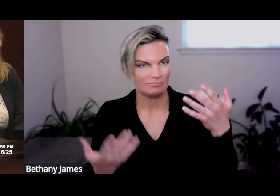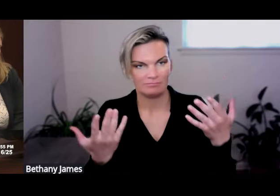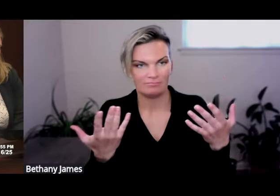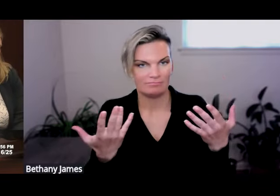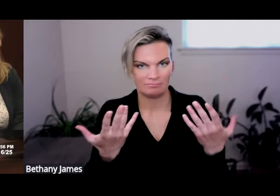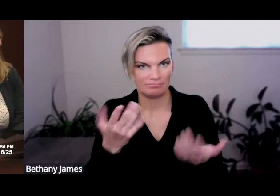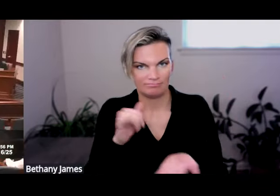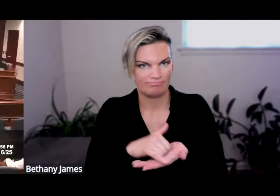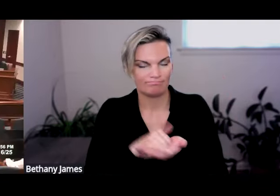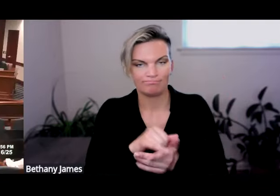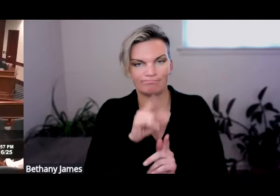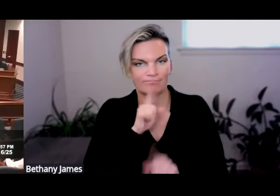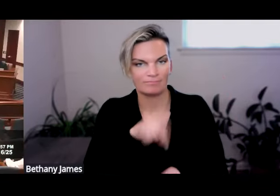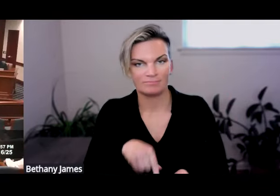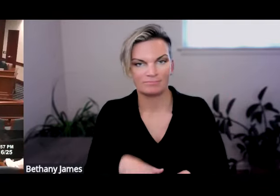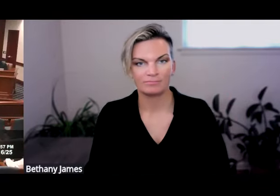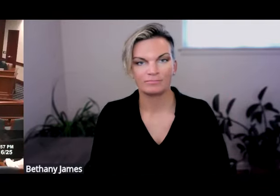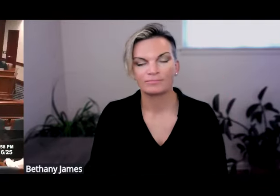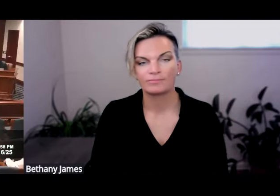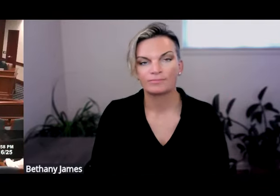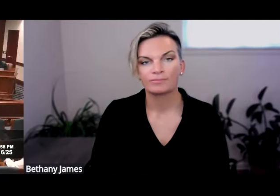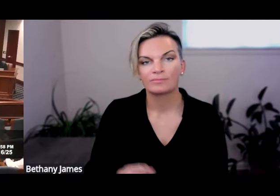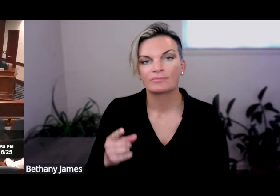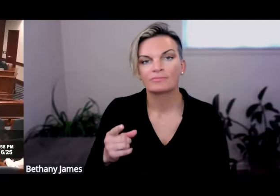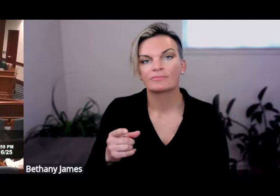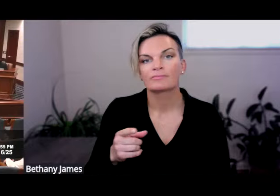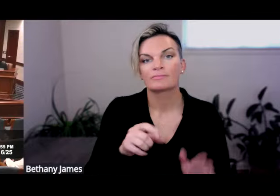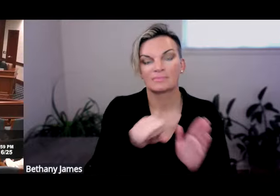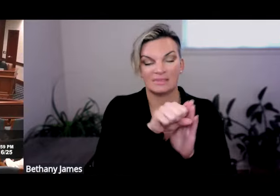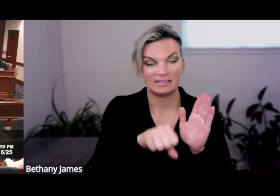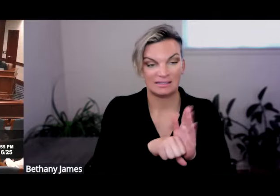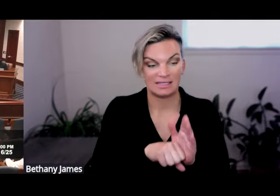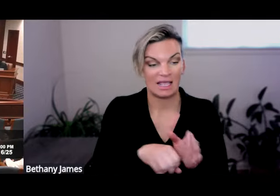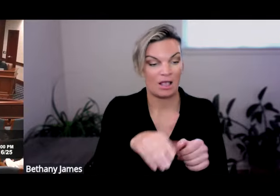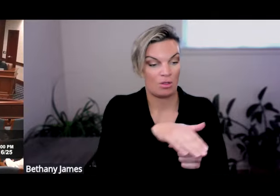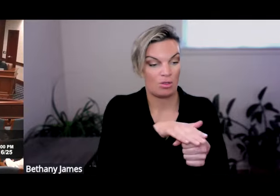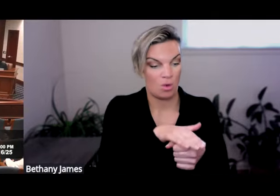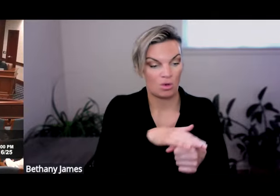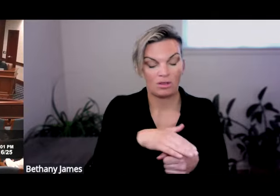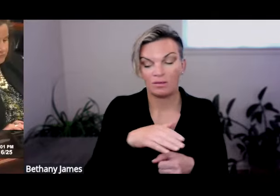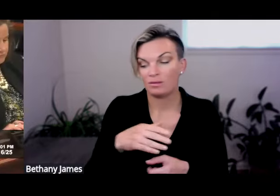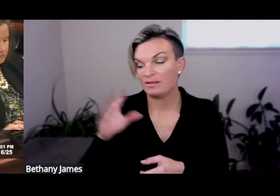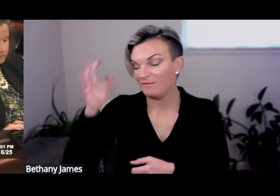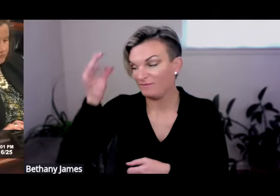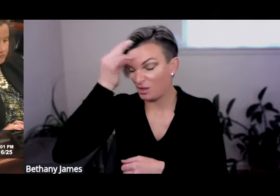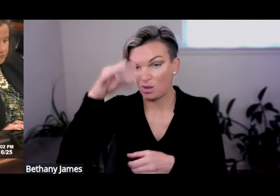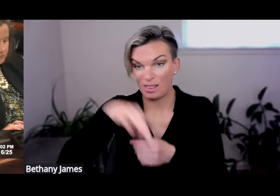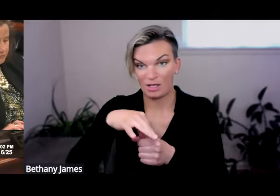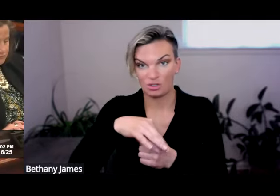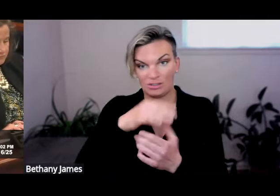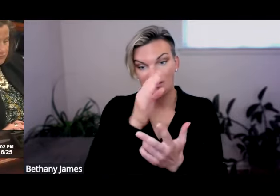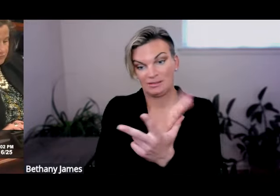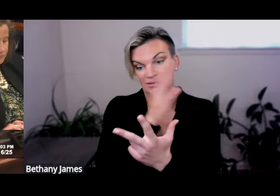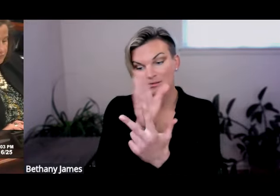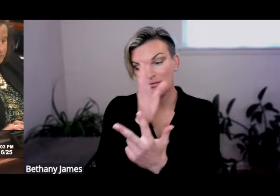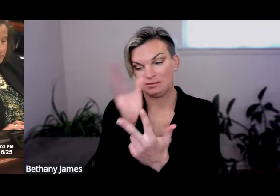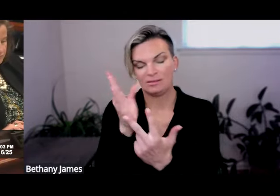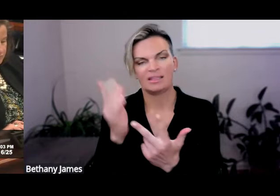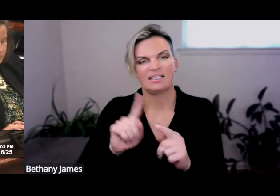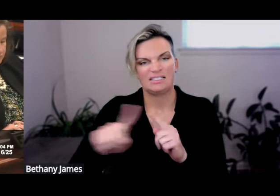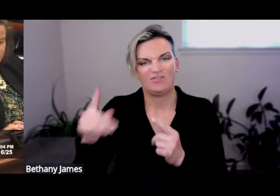If you have different eligibility requirements for state and local elections and federal, there is going to